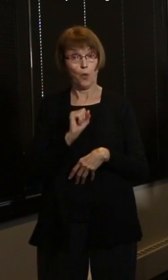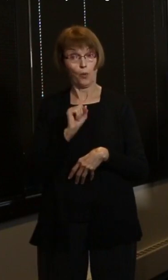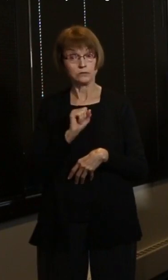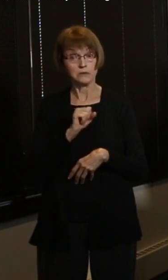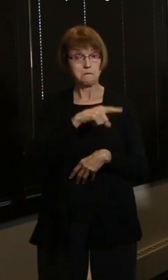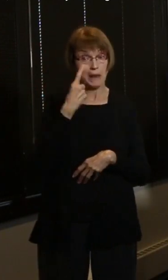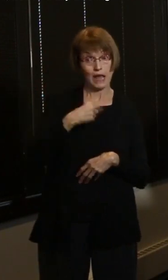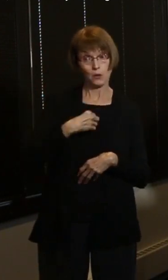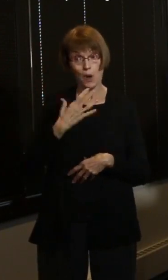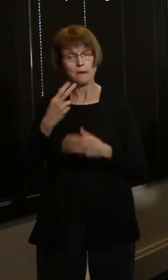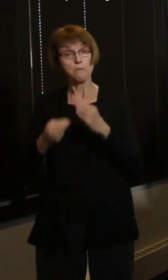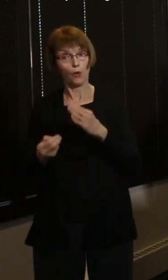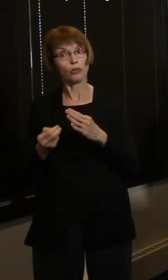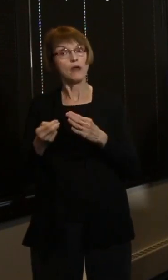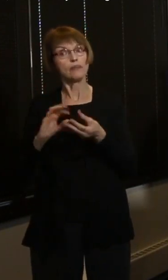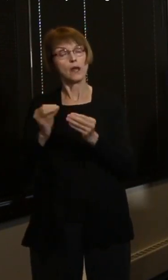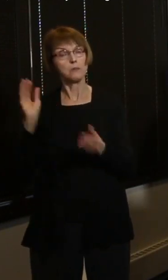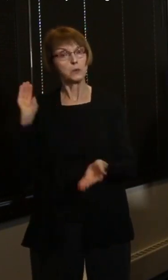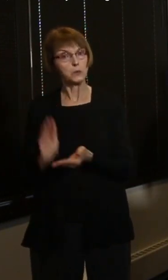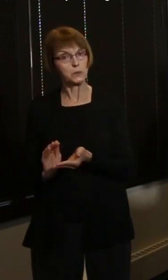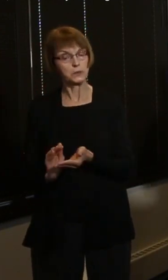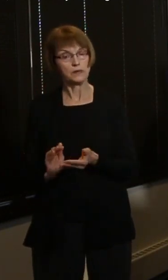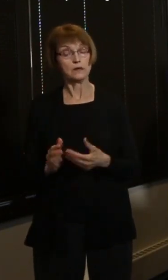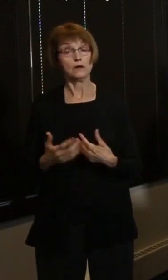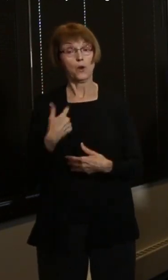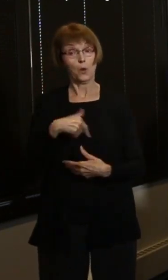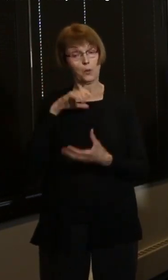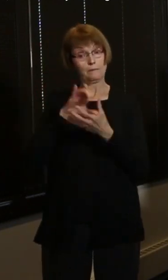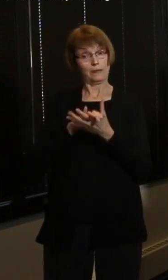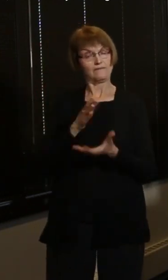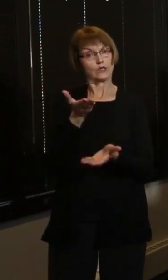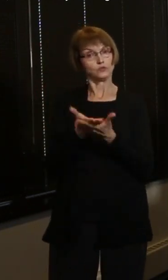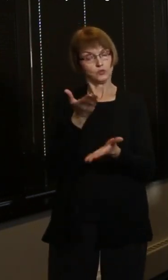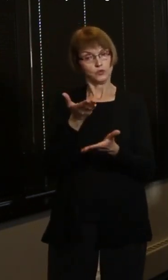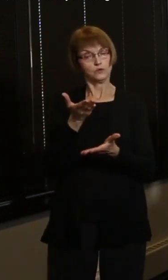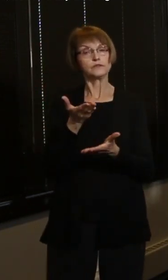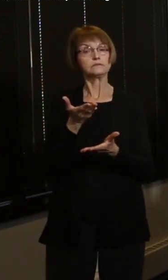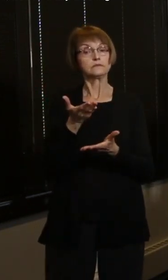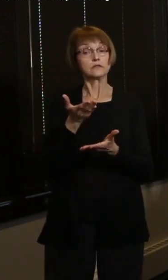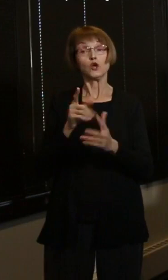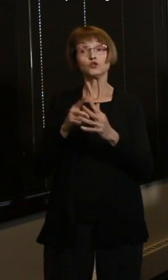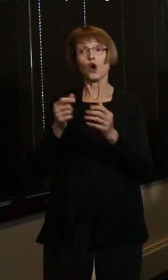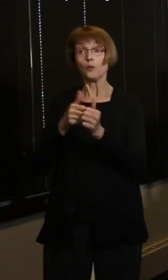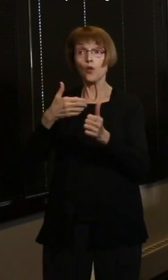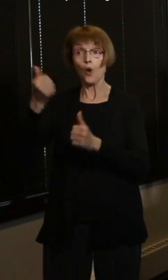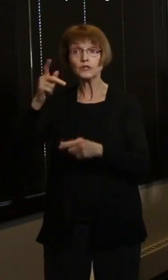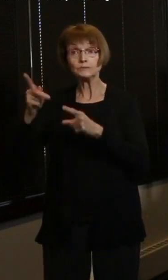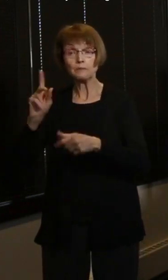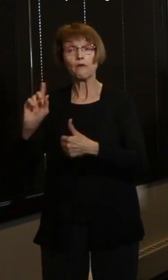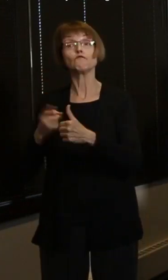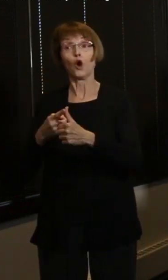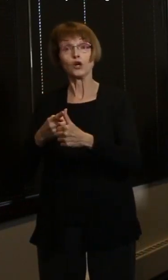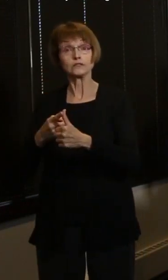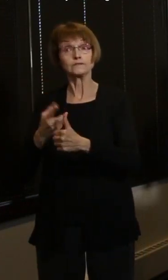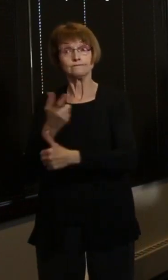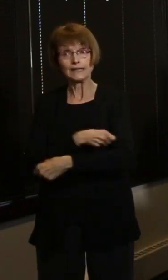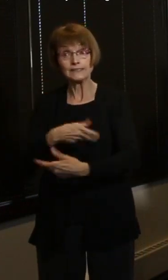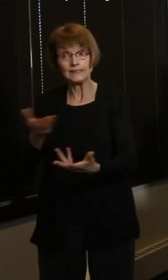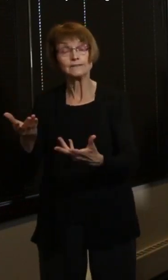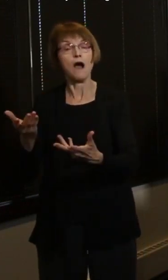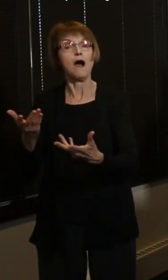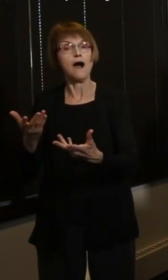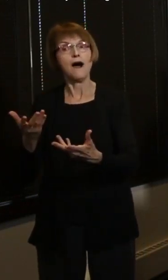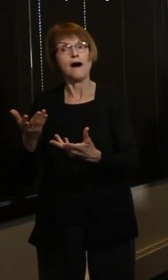what this leads us to believe is that the vaccination strategy of vaccinating oldest people first is having an effect